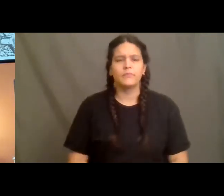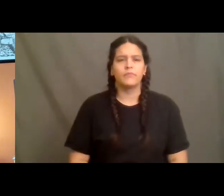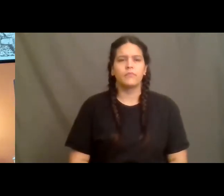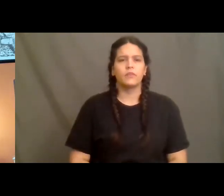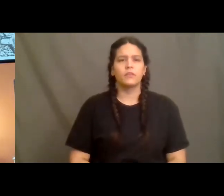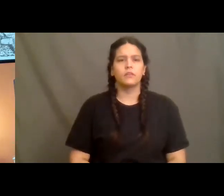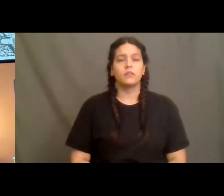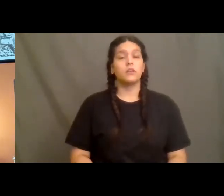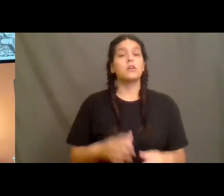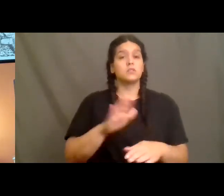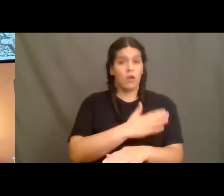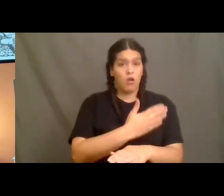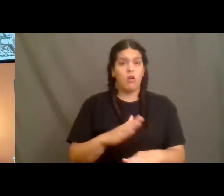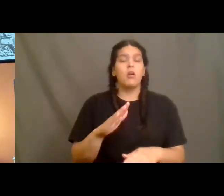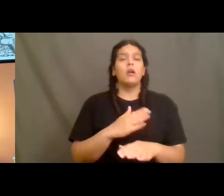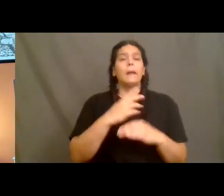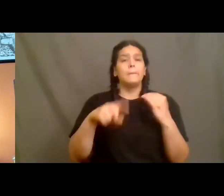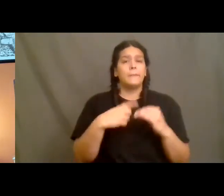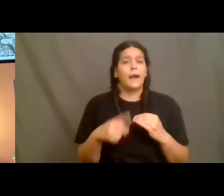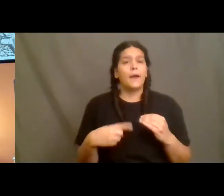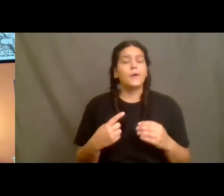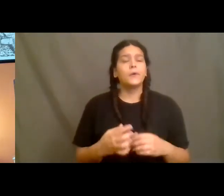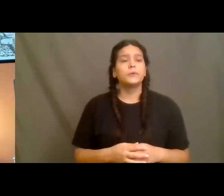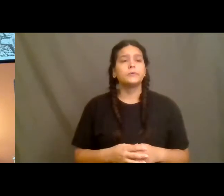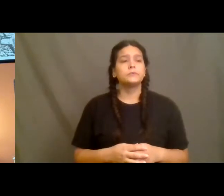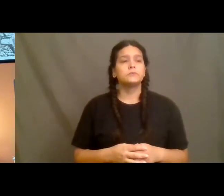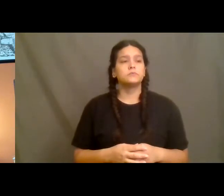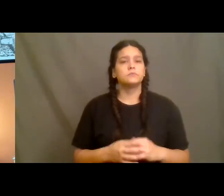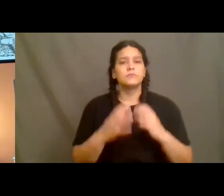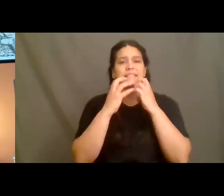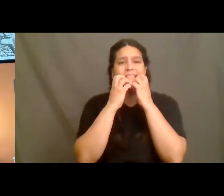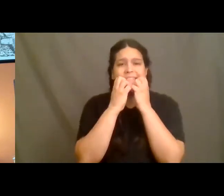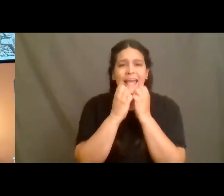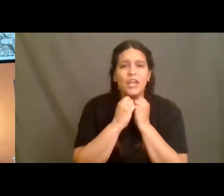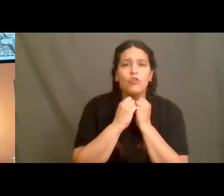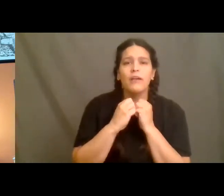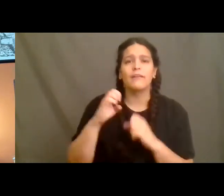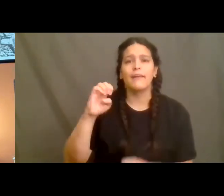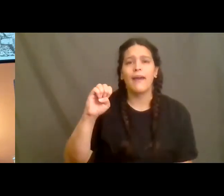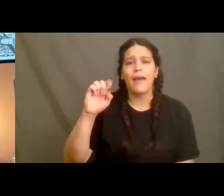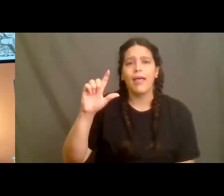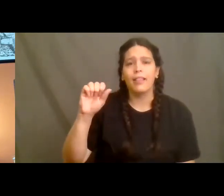Is a song about the sacred elements. And it's a